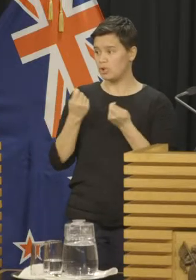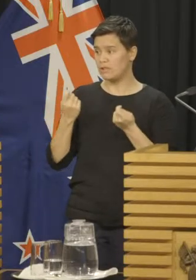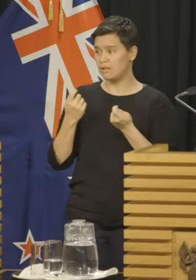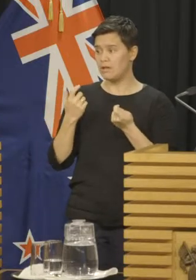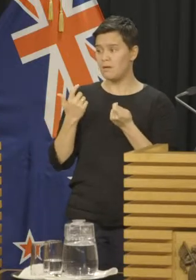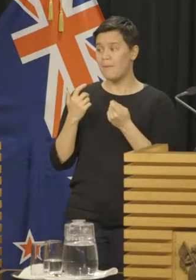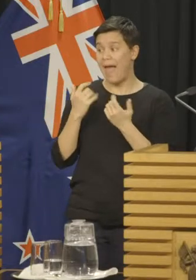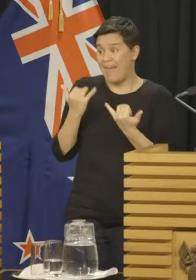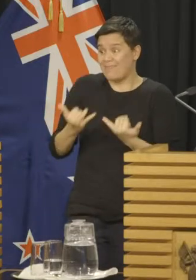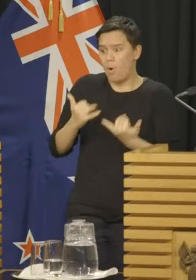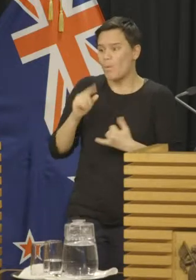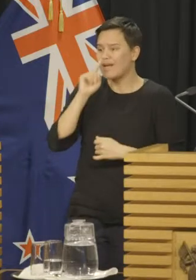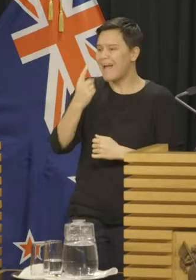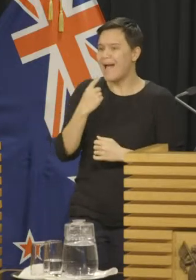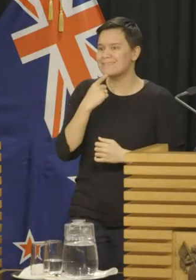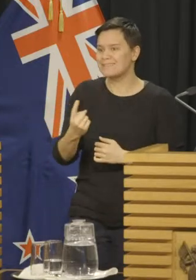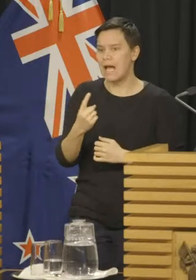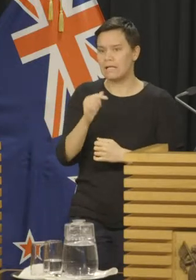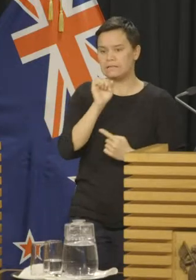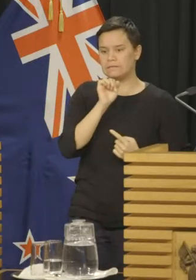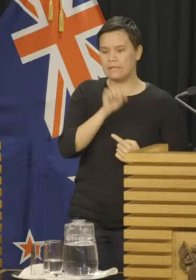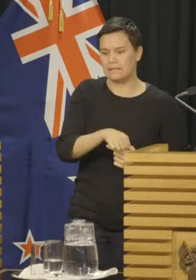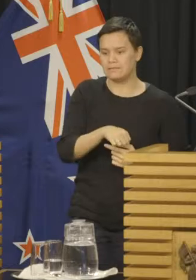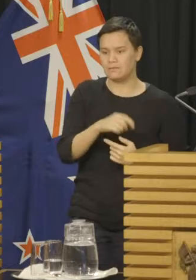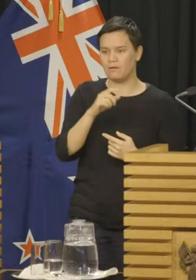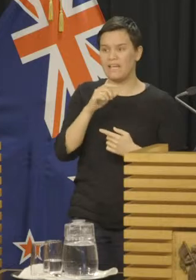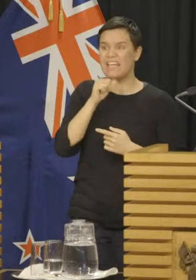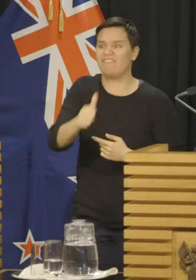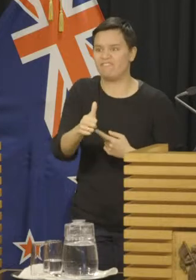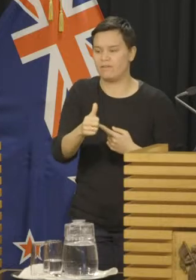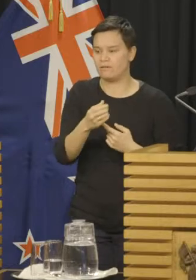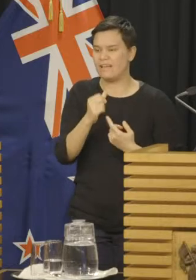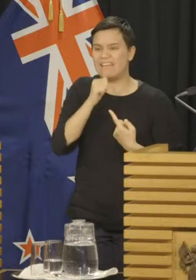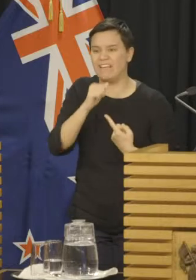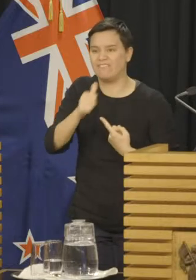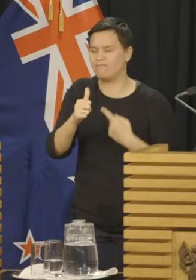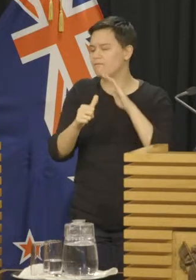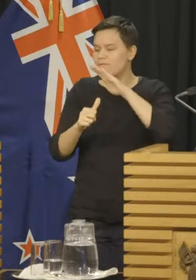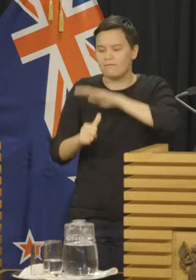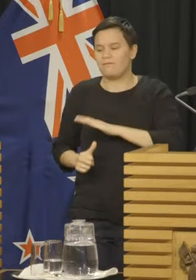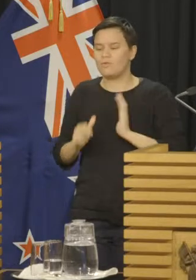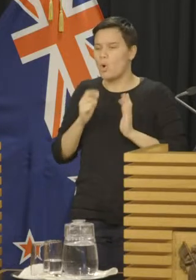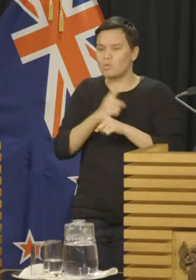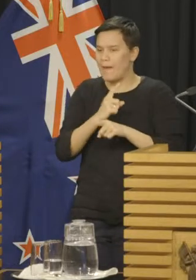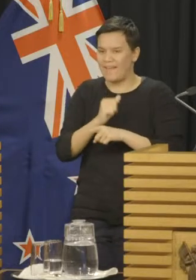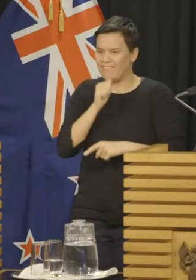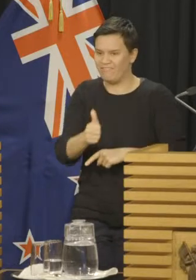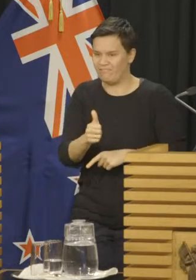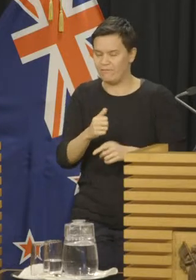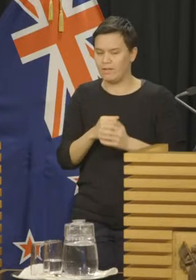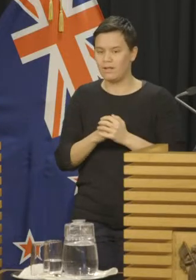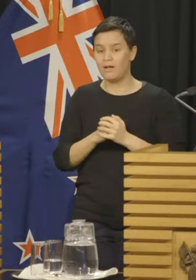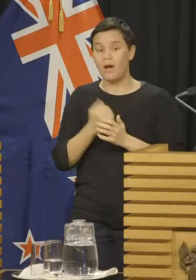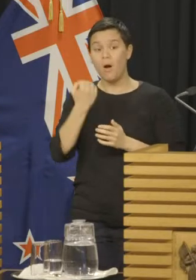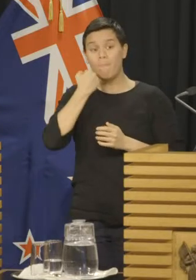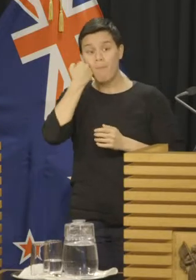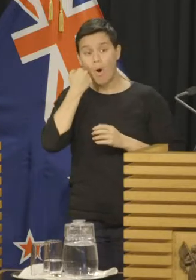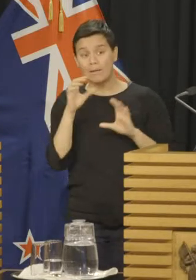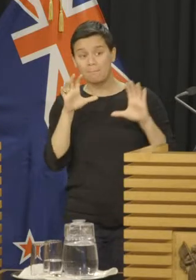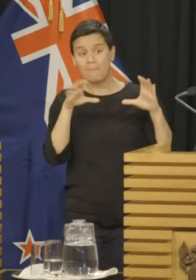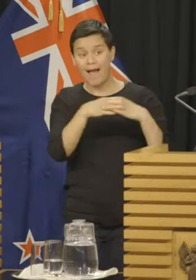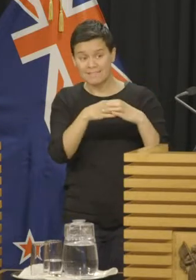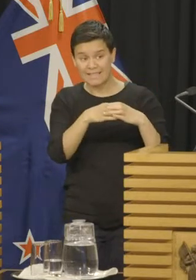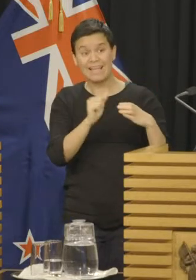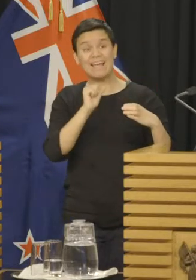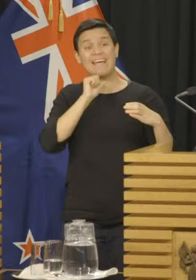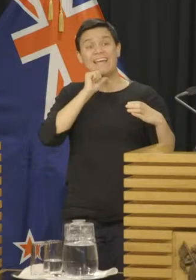hypothetical. We are campaigning hard on behalf of the Labour Party, and that includes in those seats where the Māori Party contests, we will be campaigning